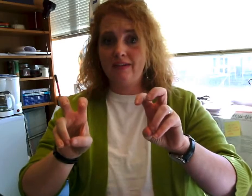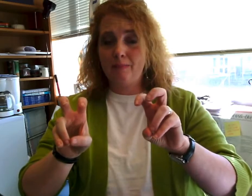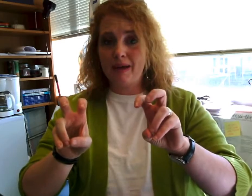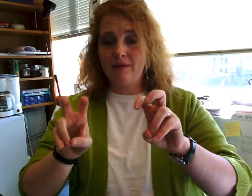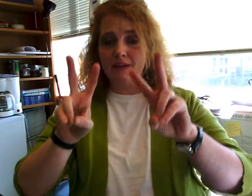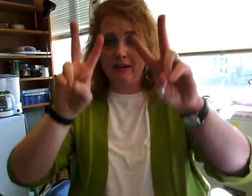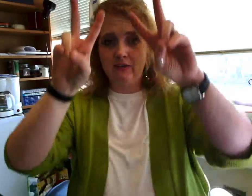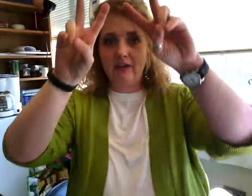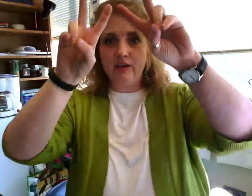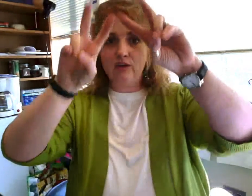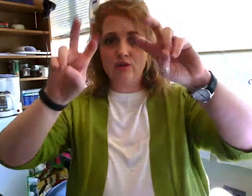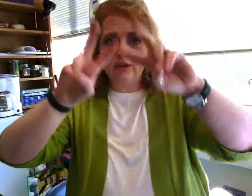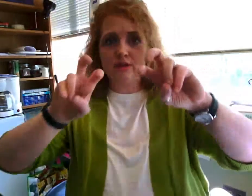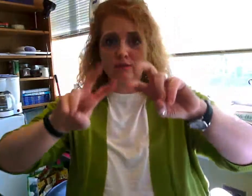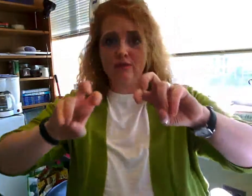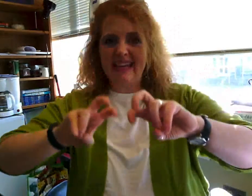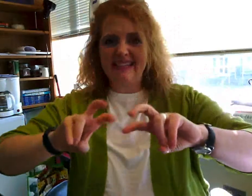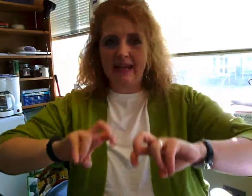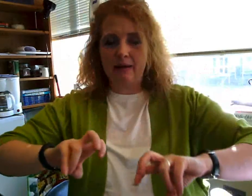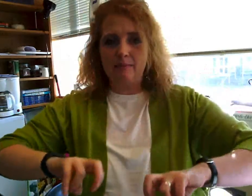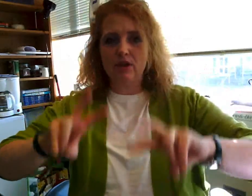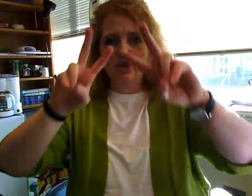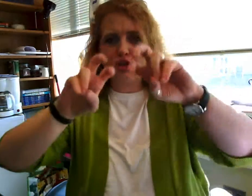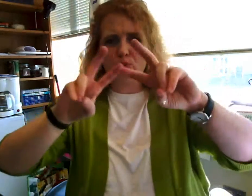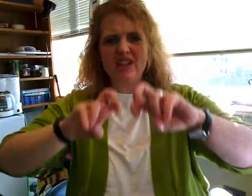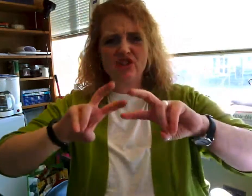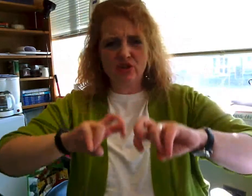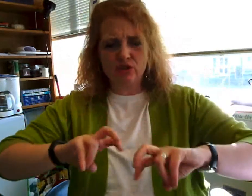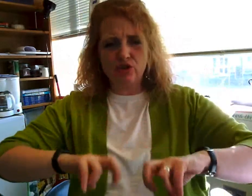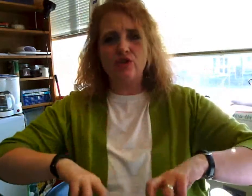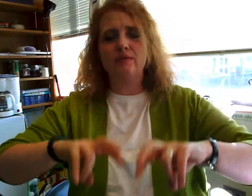V's to bent V's, and you're just exam. So research,